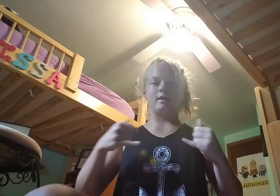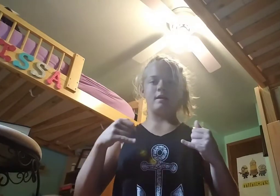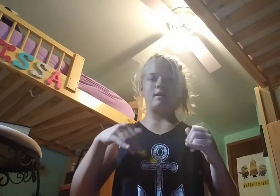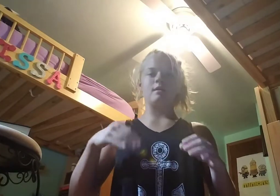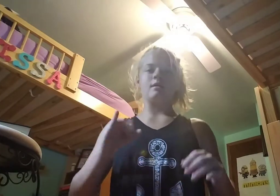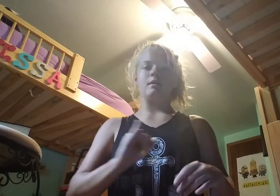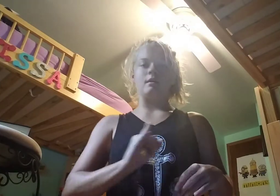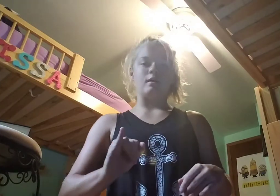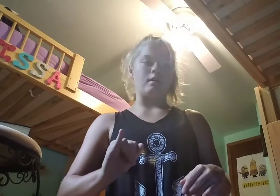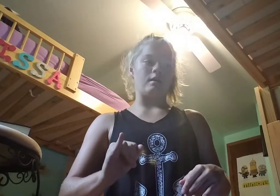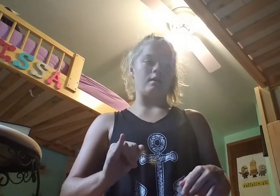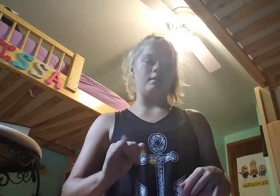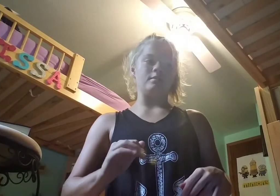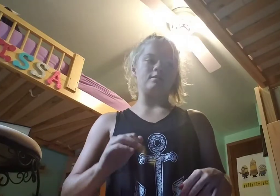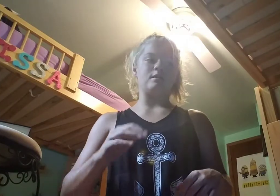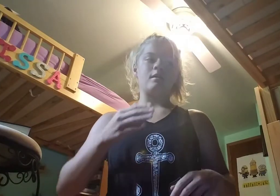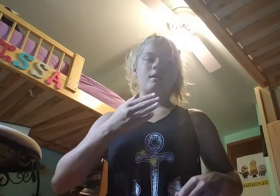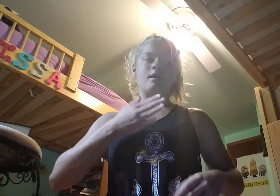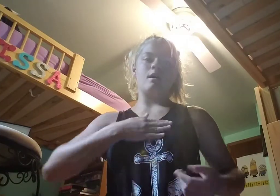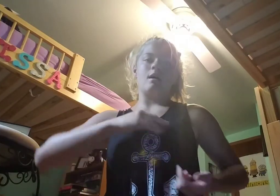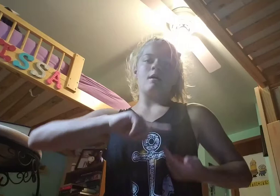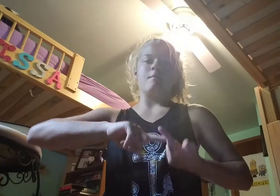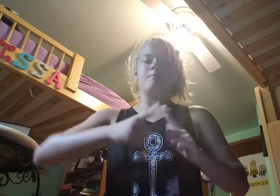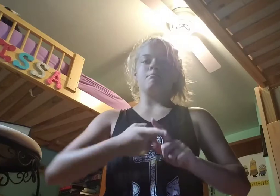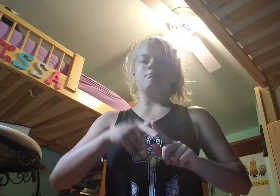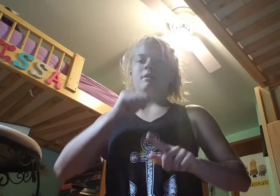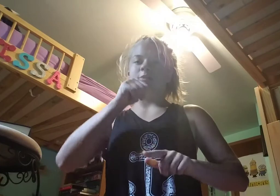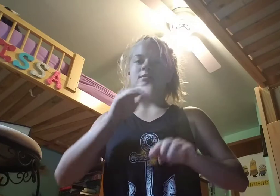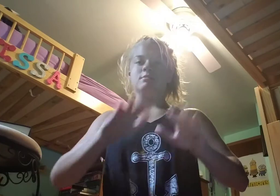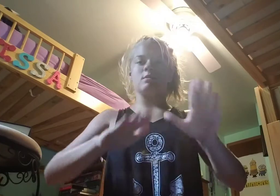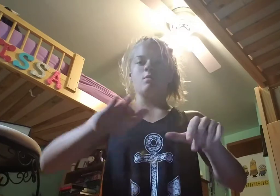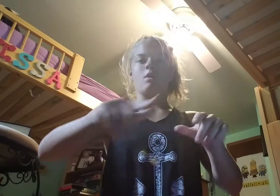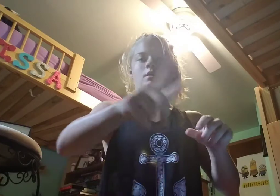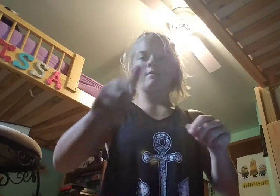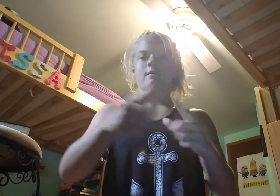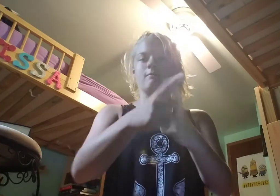line is, "My friends don't walk, they run."